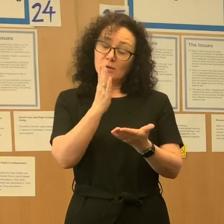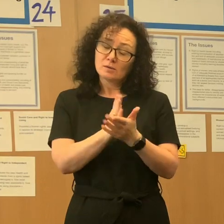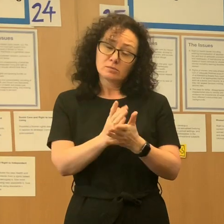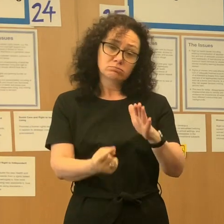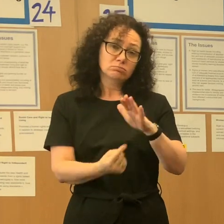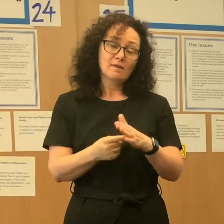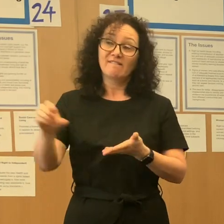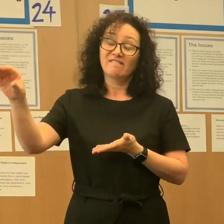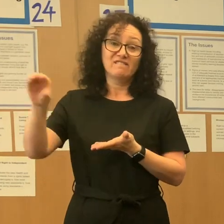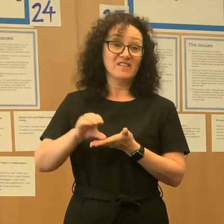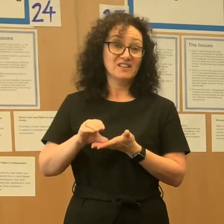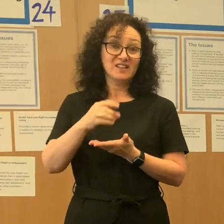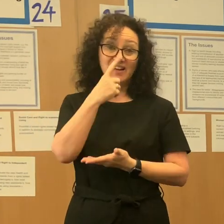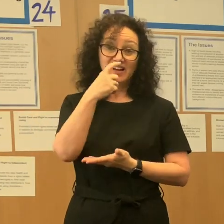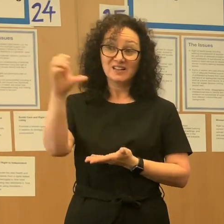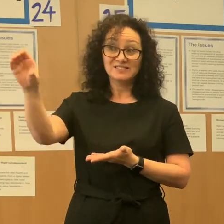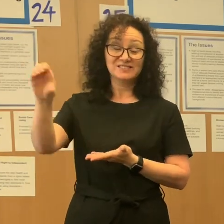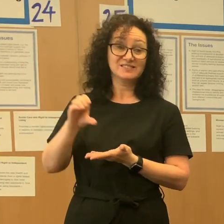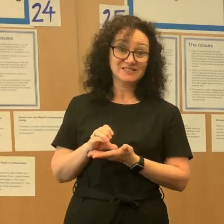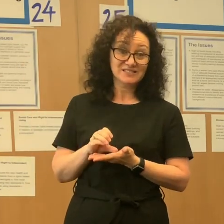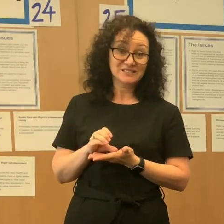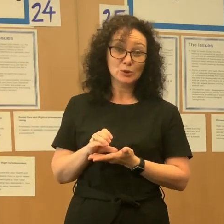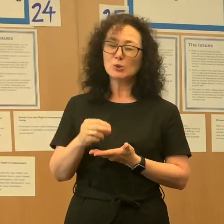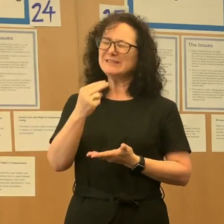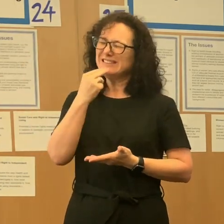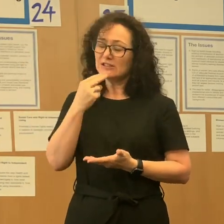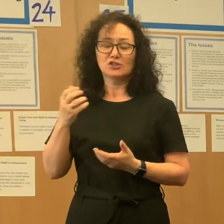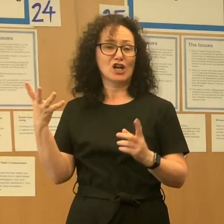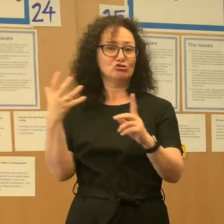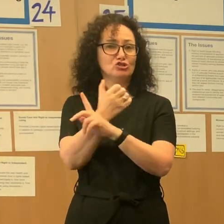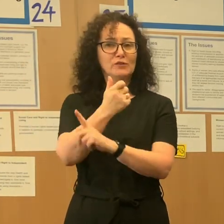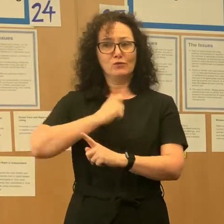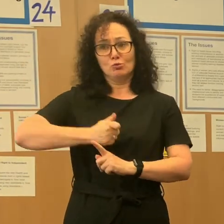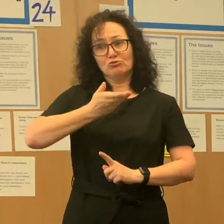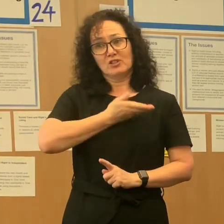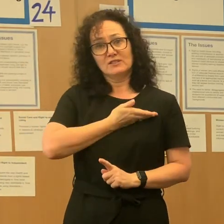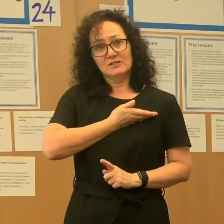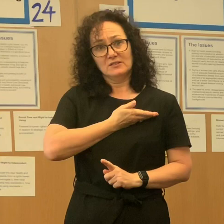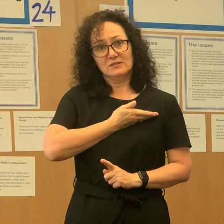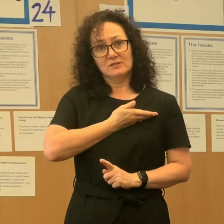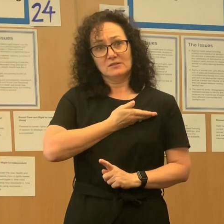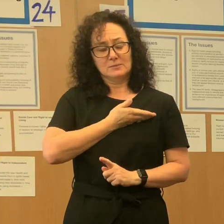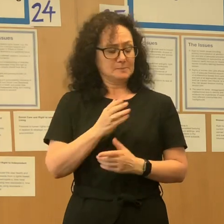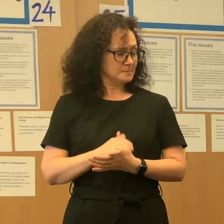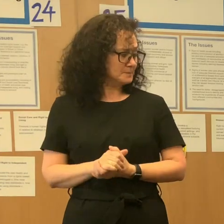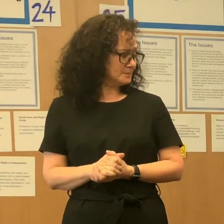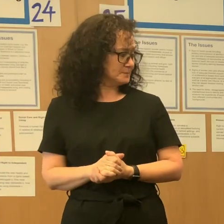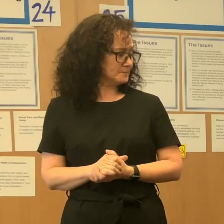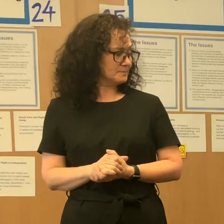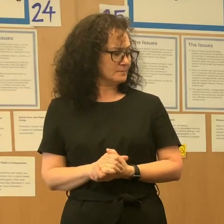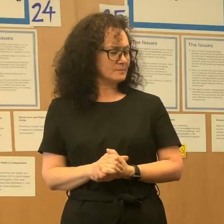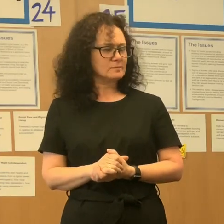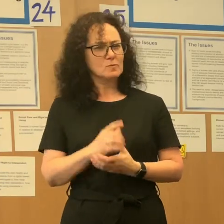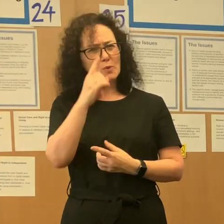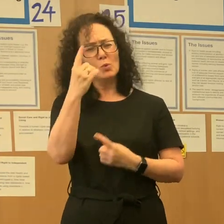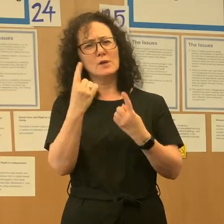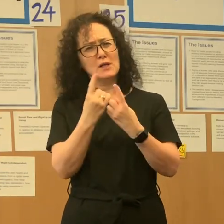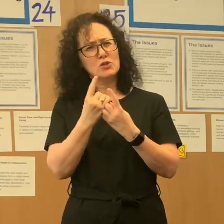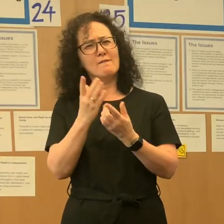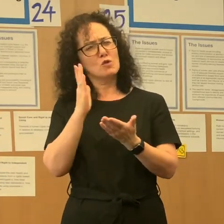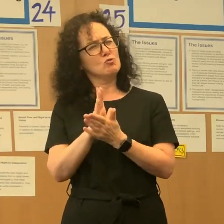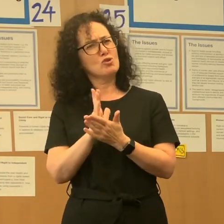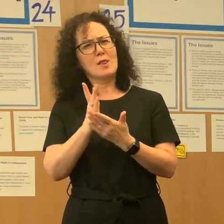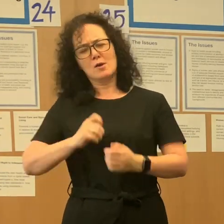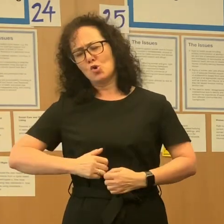to achieve the goals that we've set to improve human rights for everyone in Scotland. One issue that I feel very